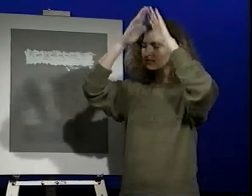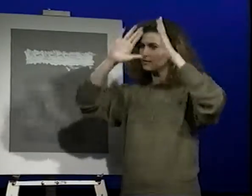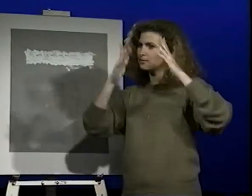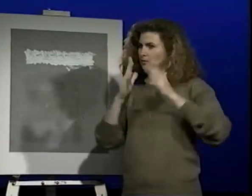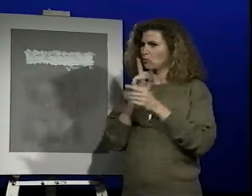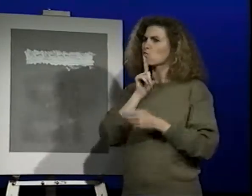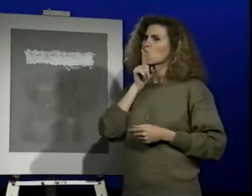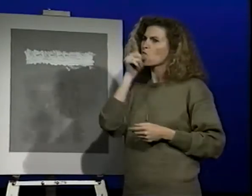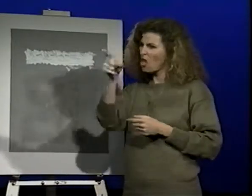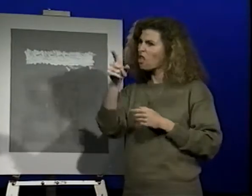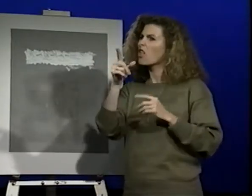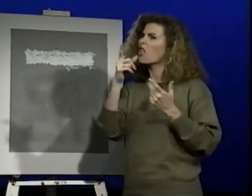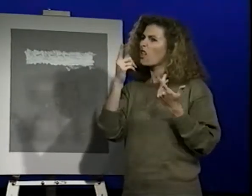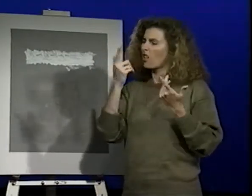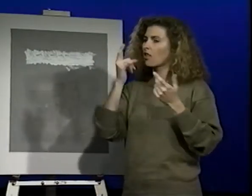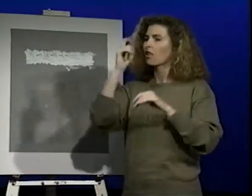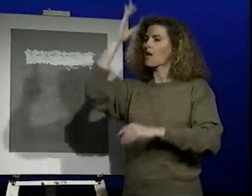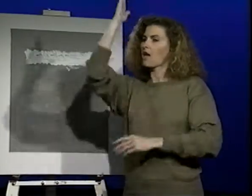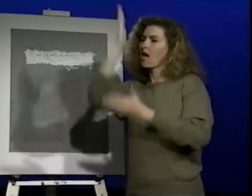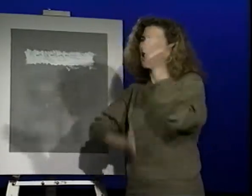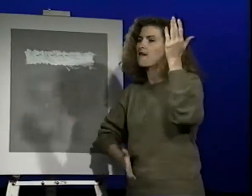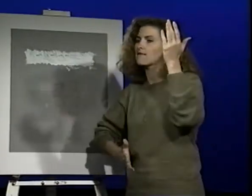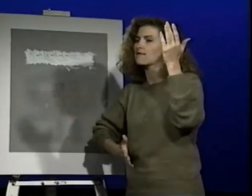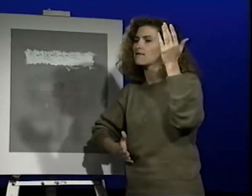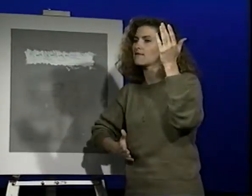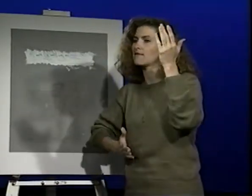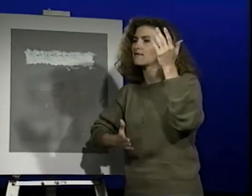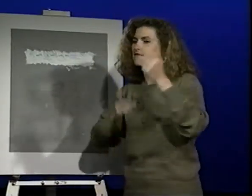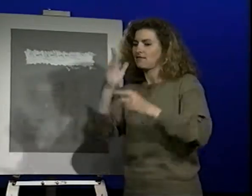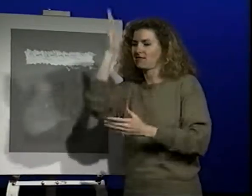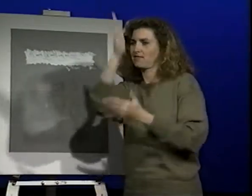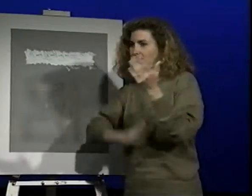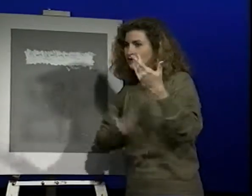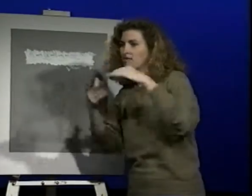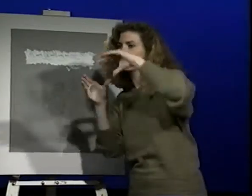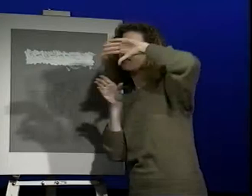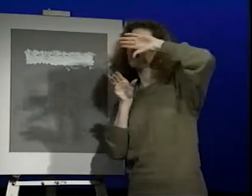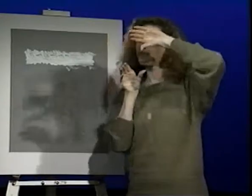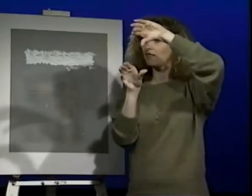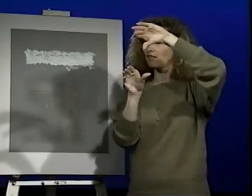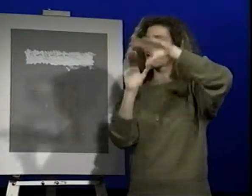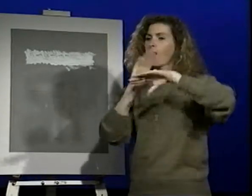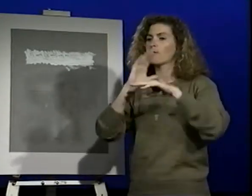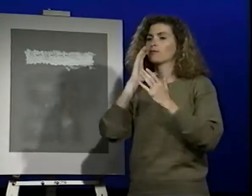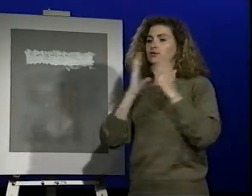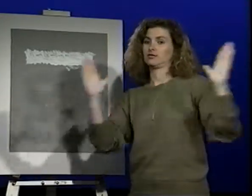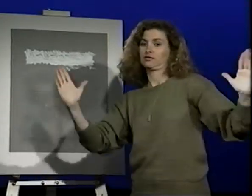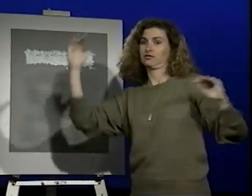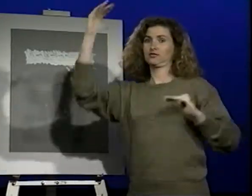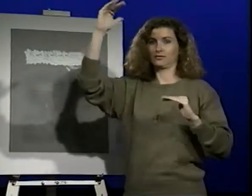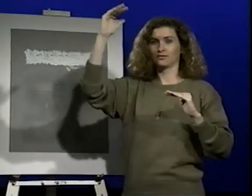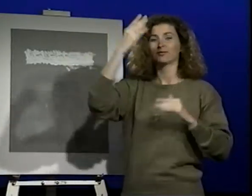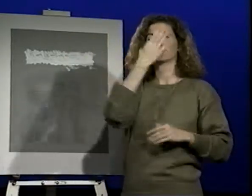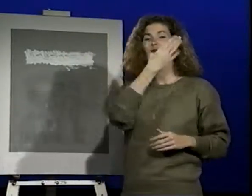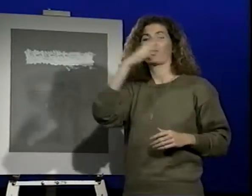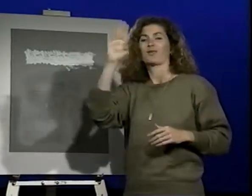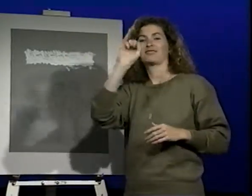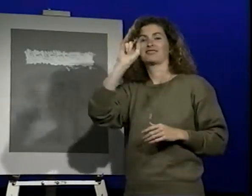One of these paintings fascinated me. It was a violin that had been cut in half and placed on the